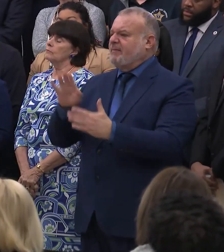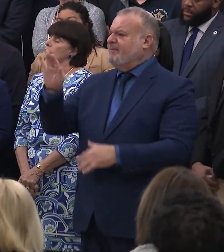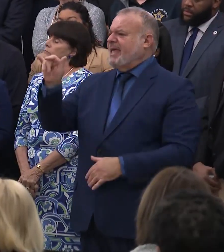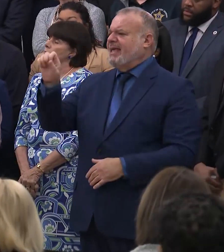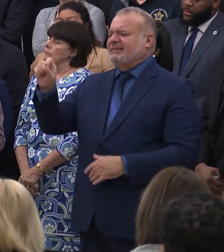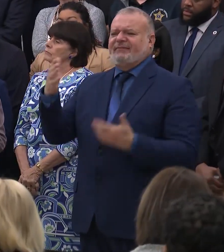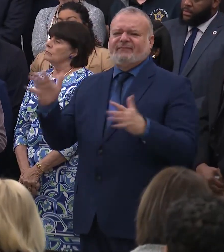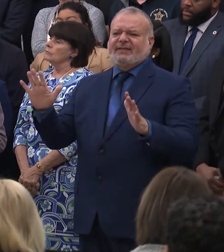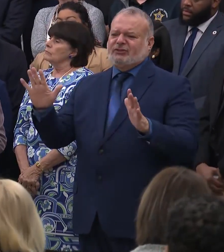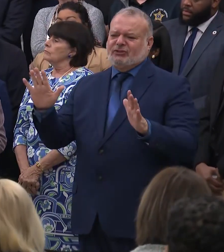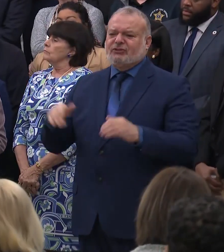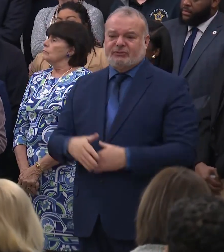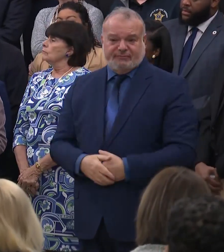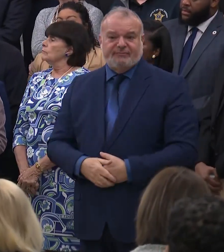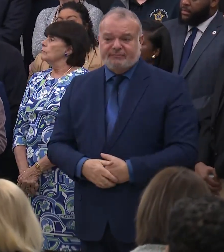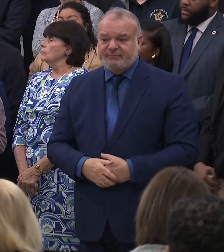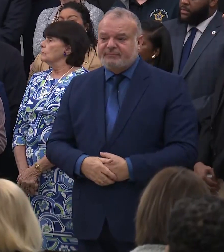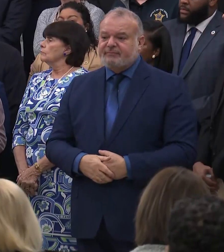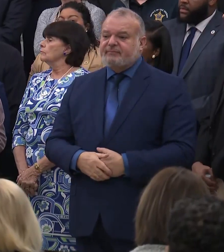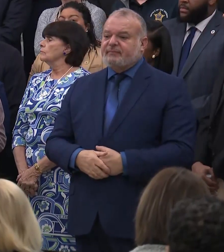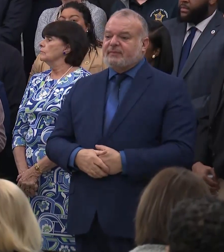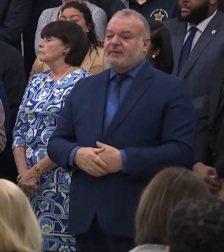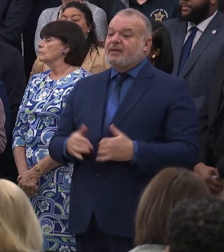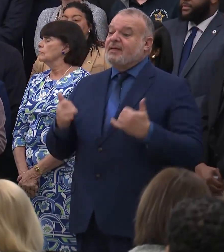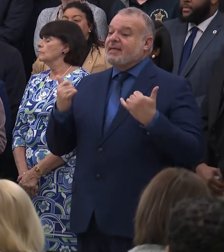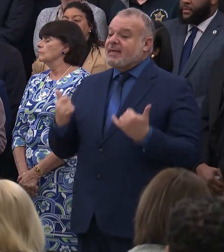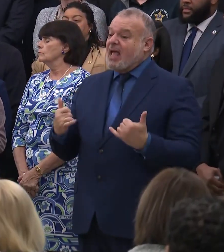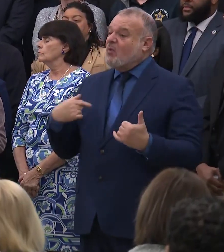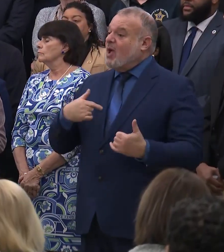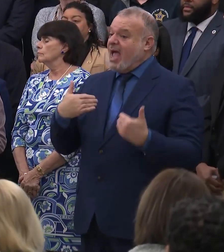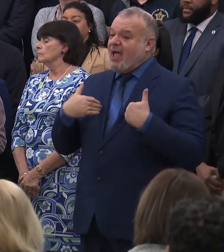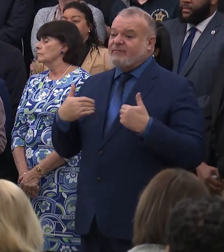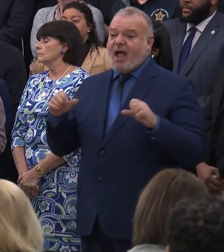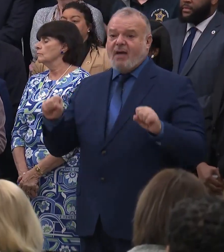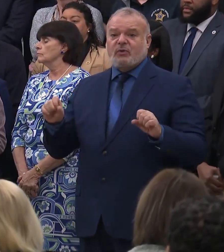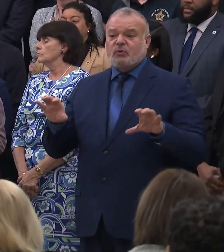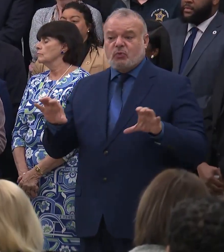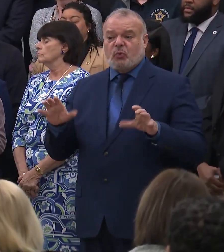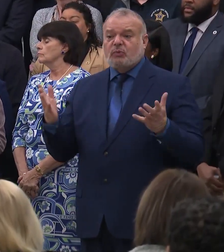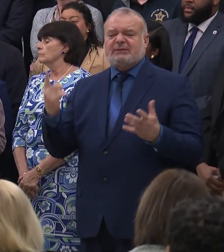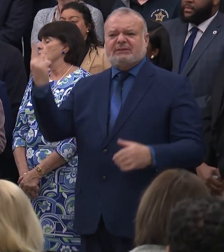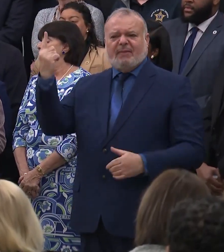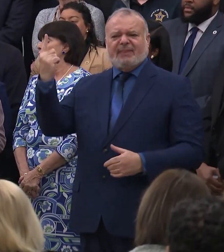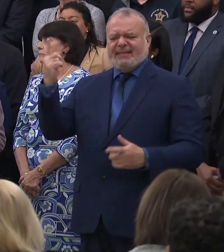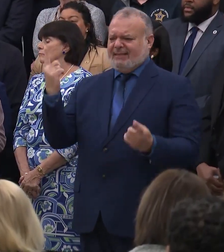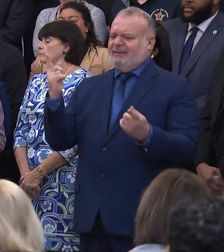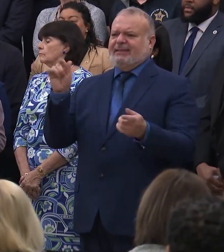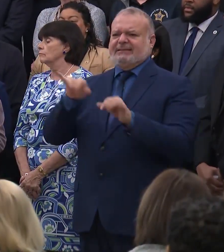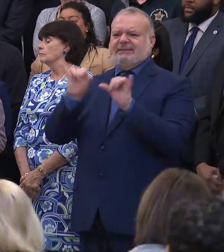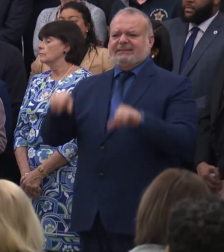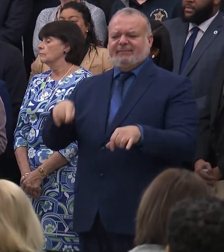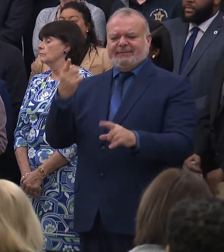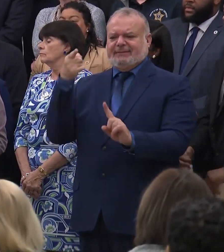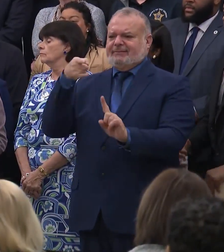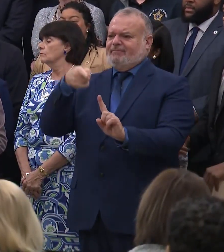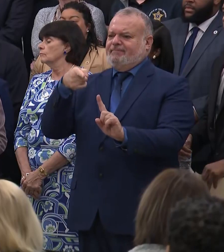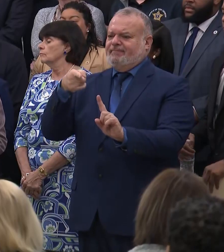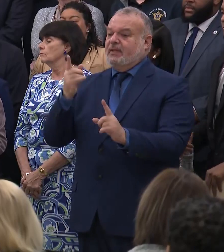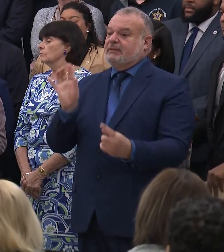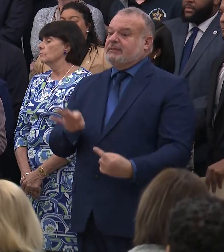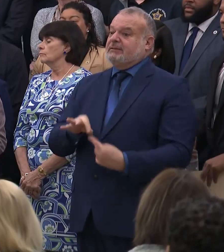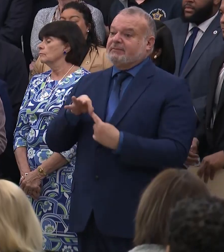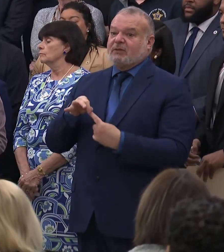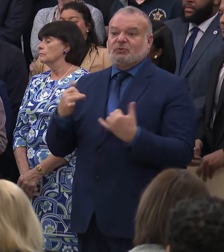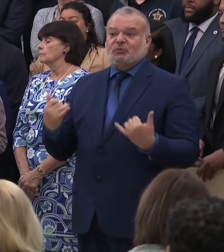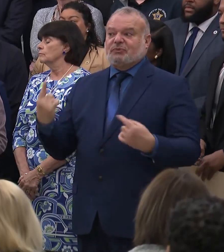egregious, the Commonwealth, of course, has the ability to do something about it, especially when the possession of marijuana is no longer a crime in our